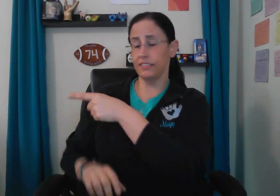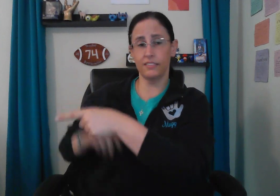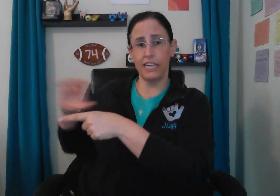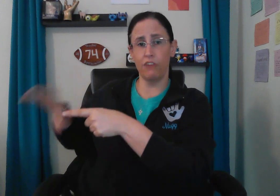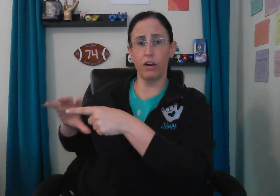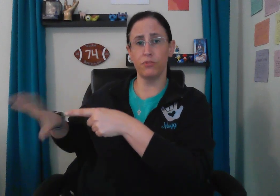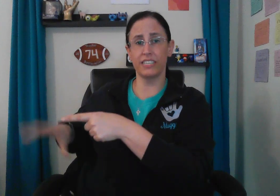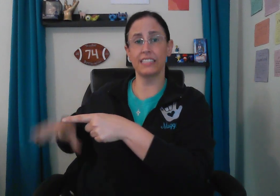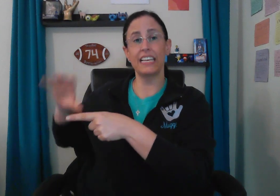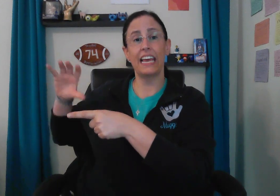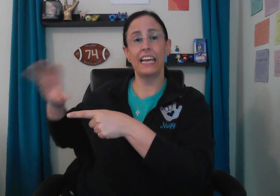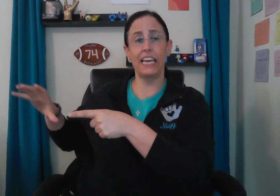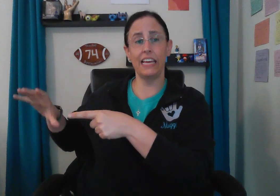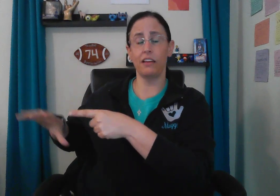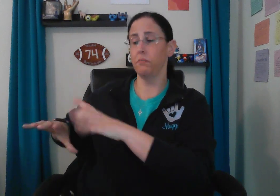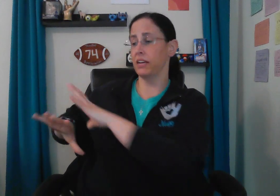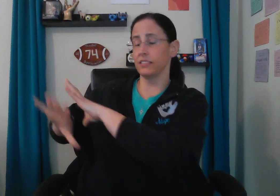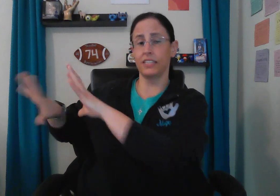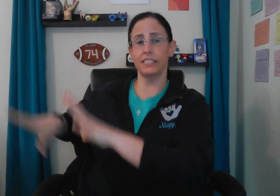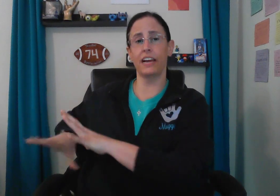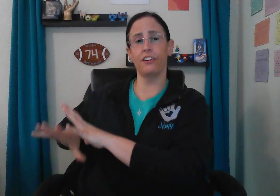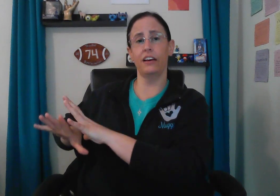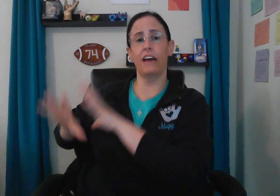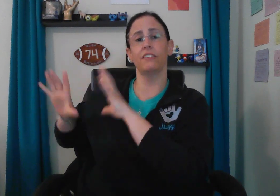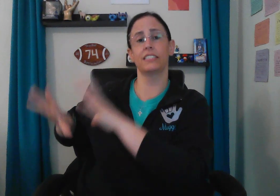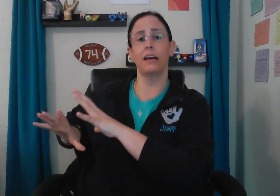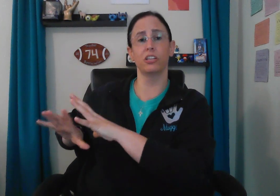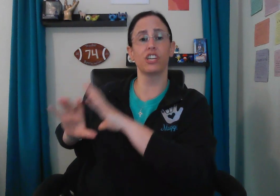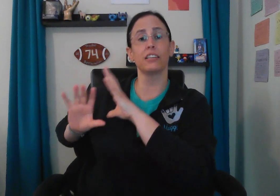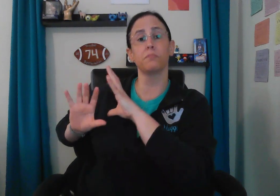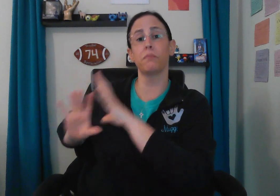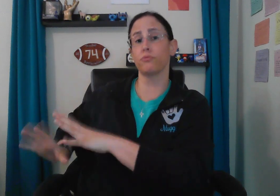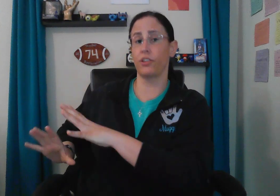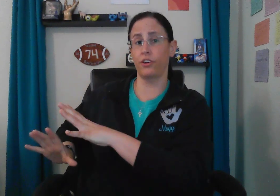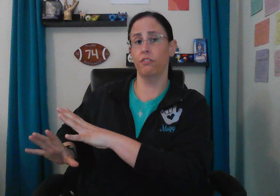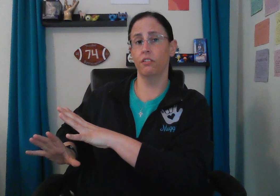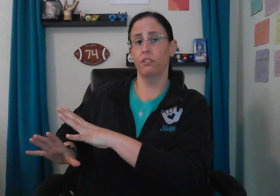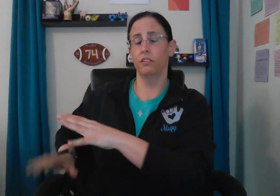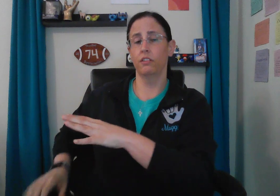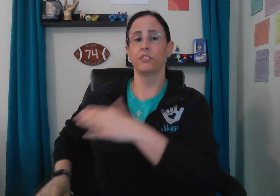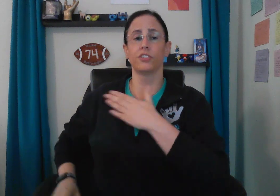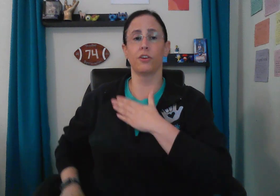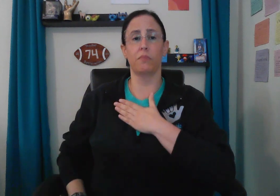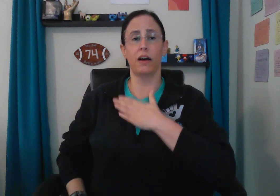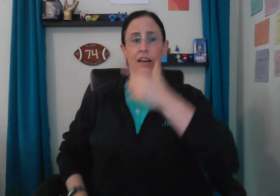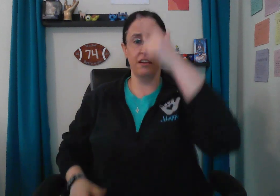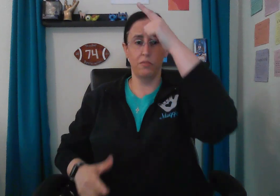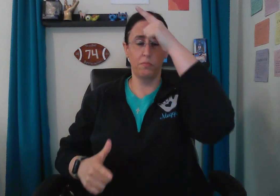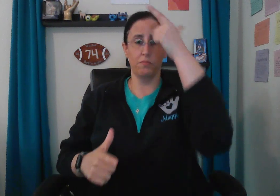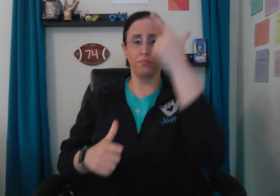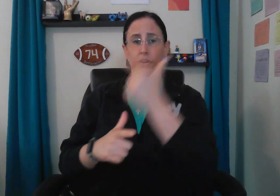This now represents he because this area I've established as my brother. So my